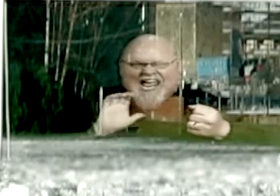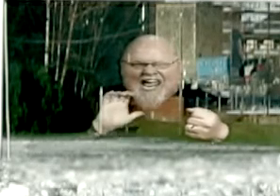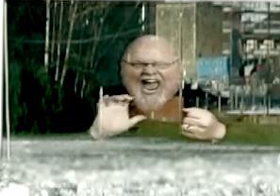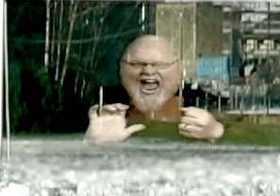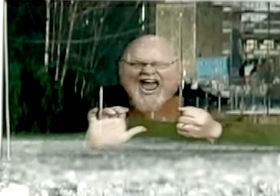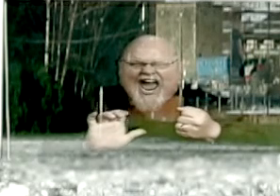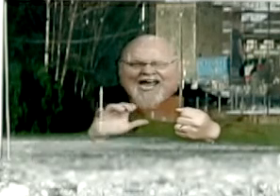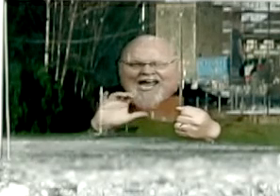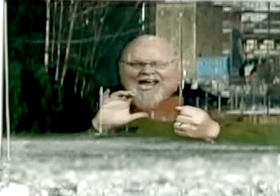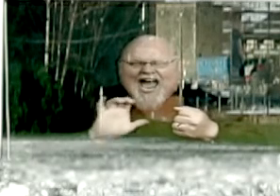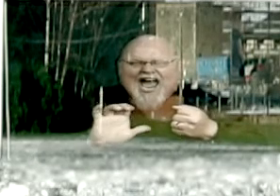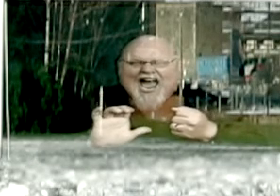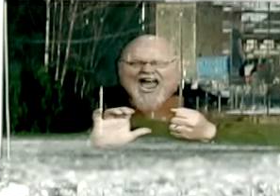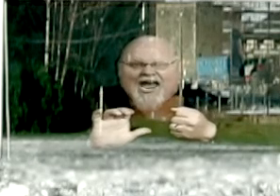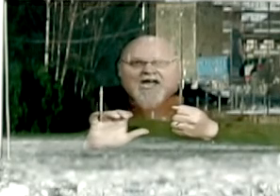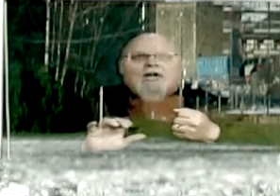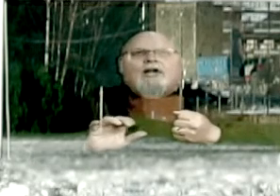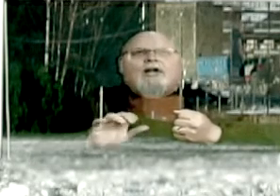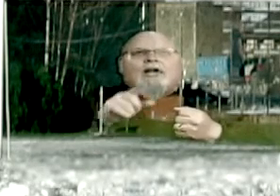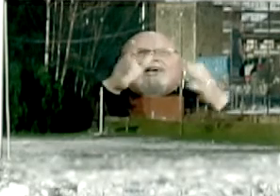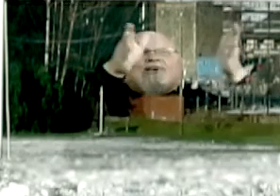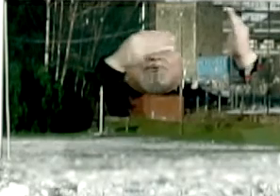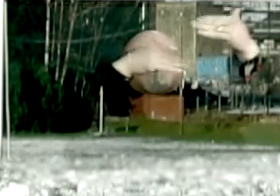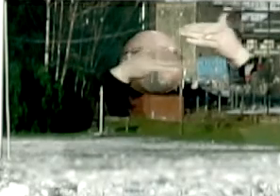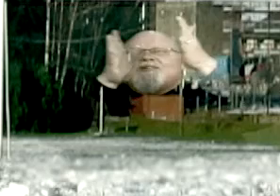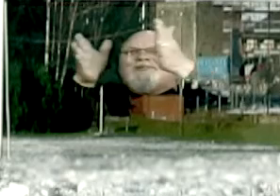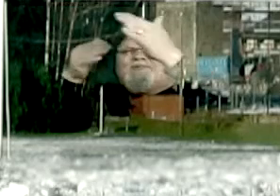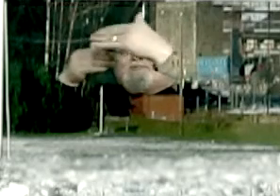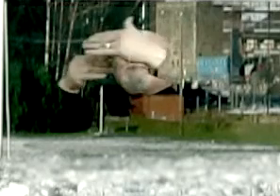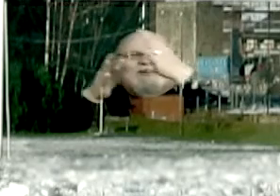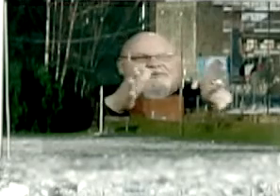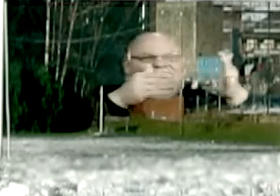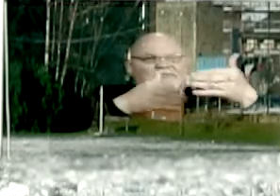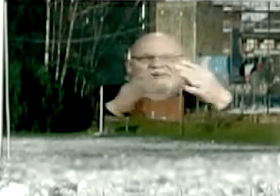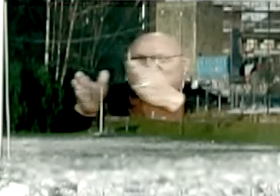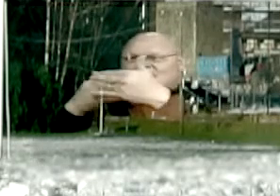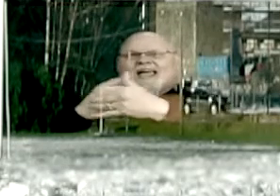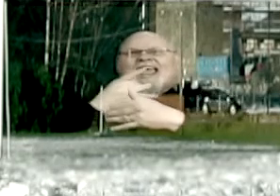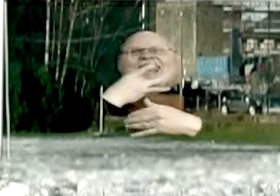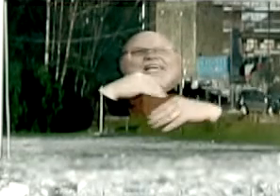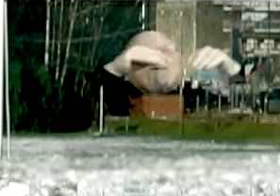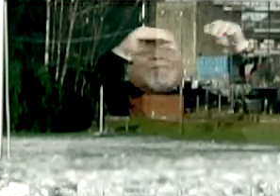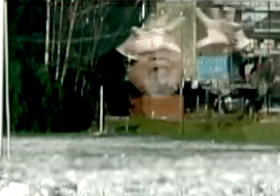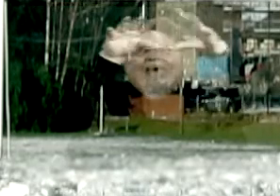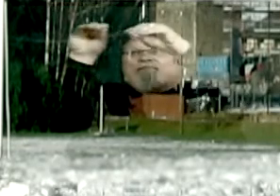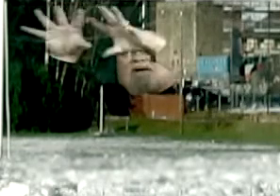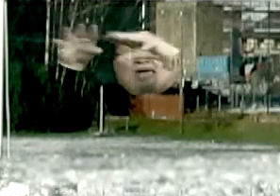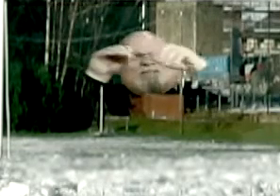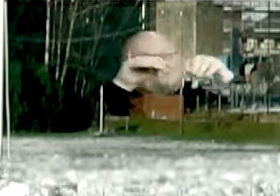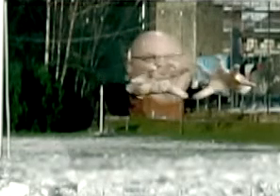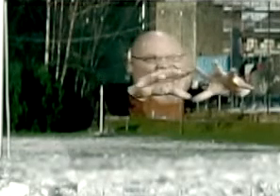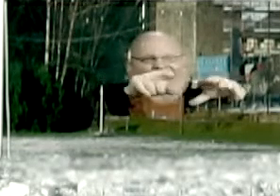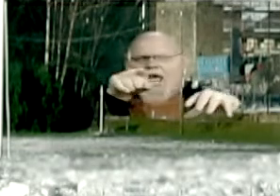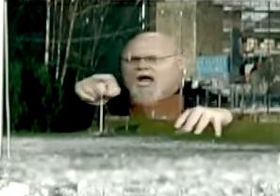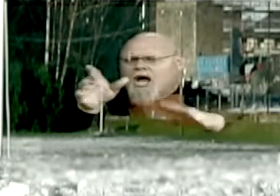curious about what's going on outside. All the lights pop on one at a time